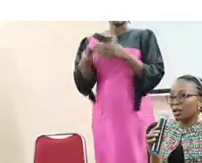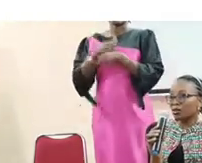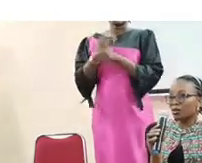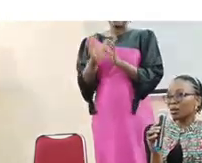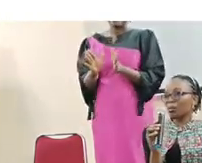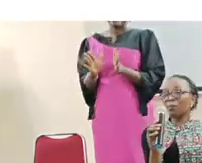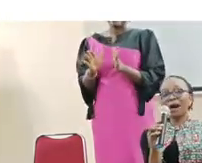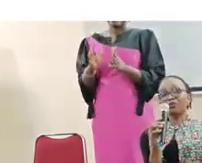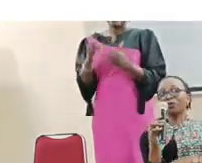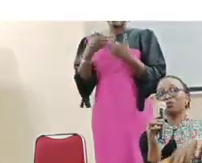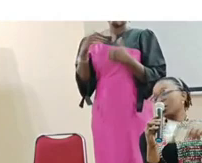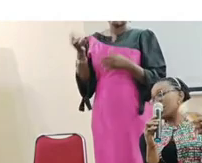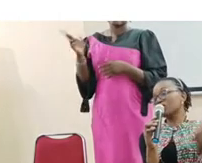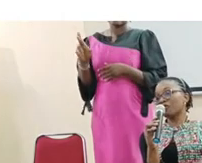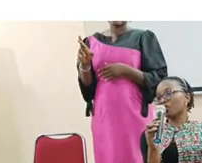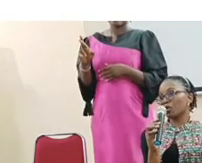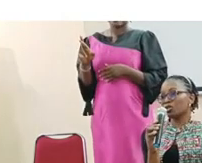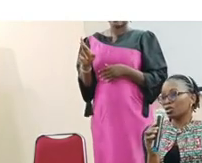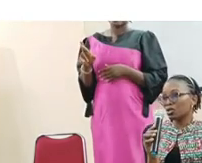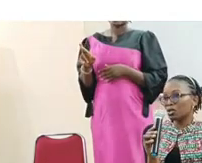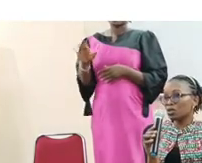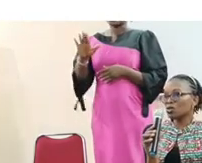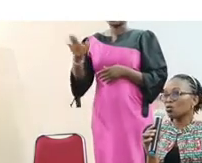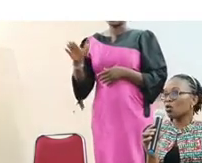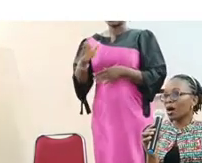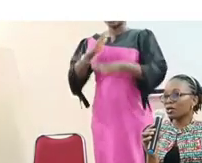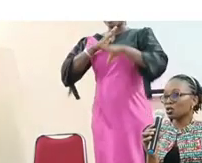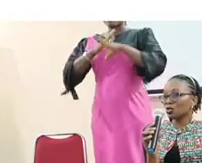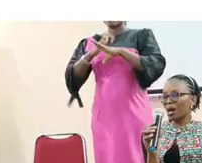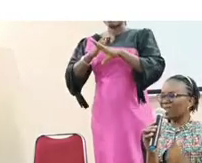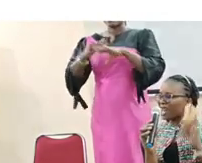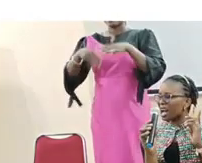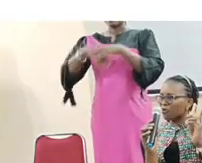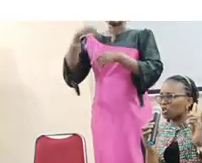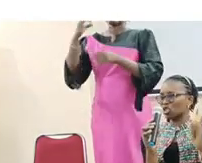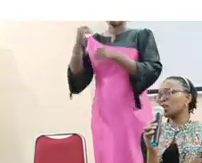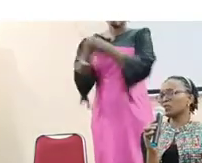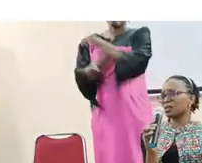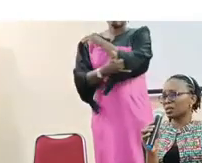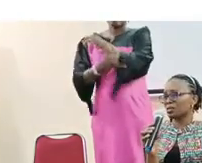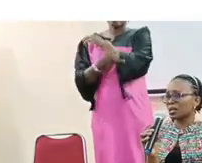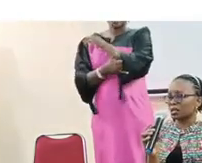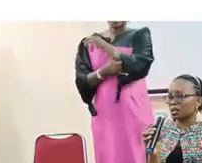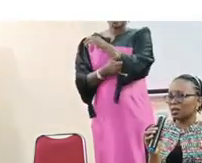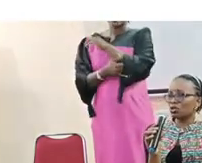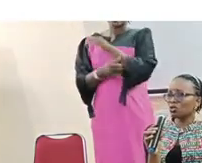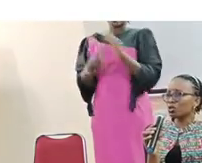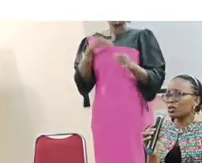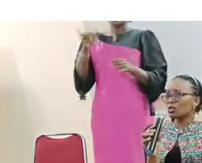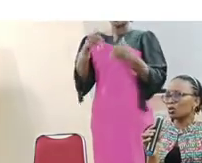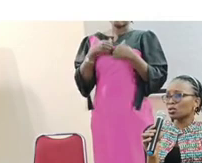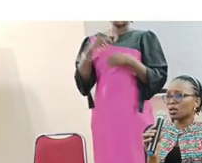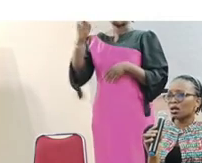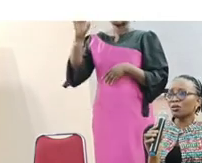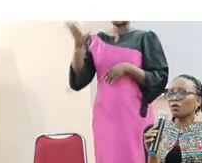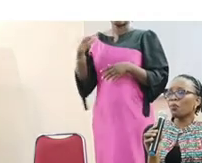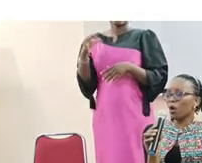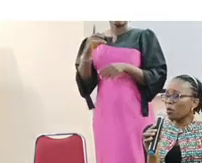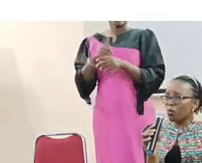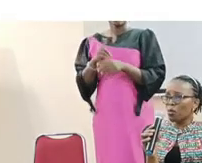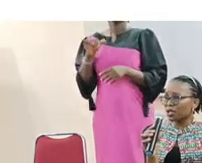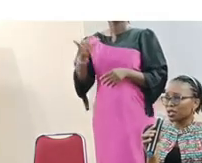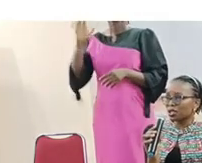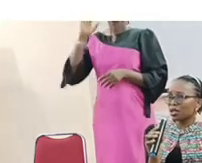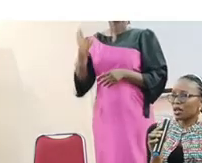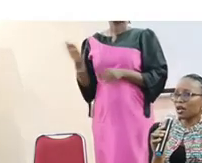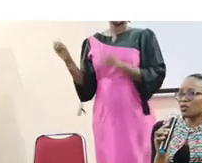their children barred from going out of the country to go and school, and they have one child with disability, truth be told, they will